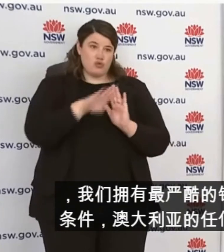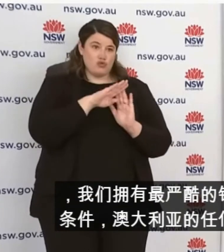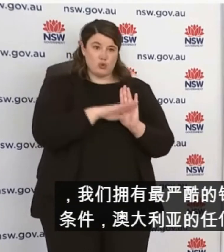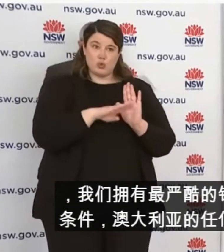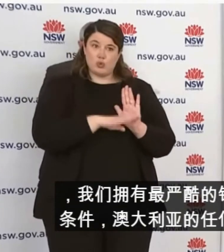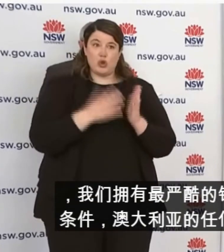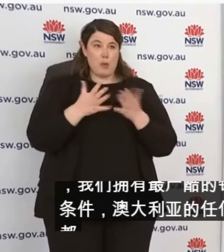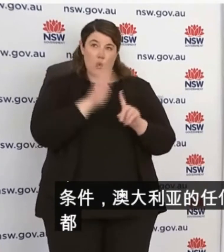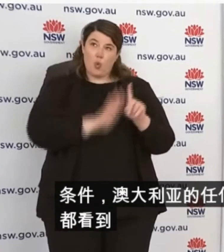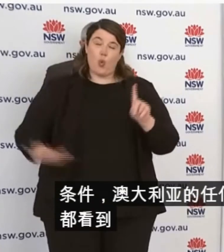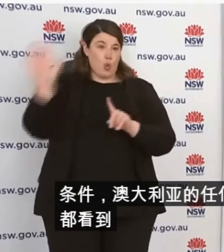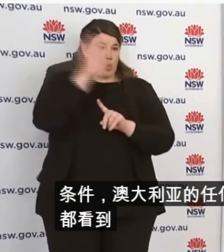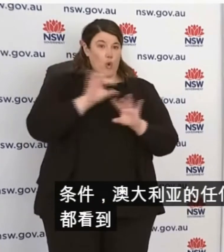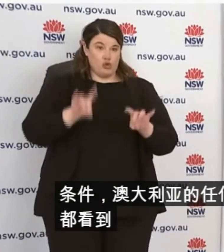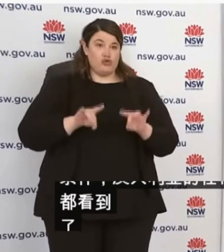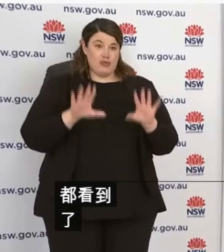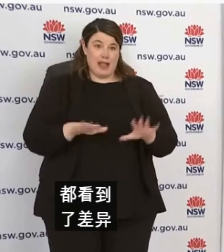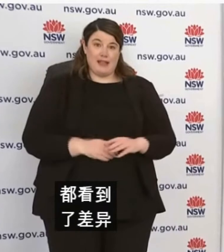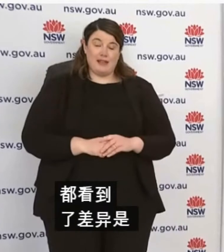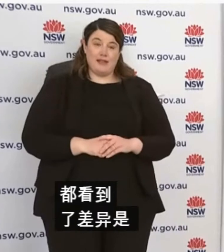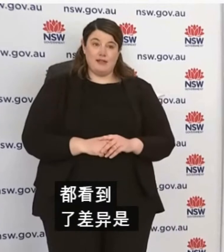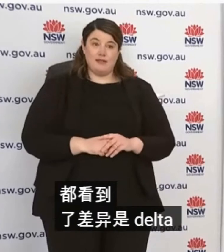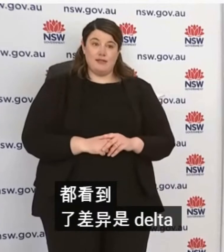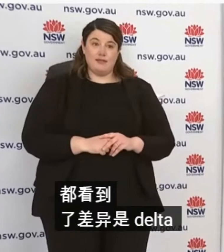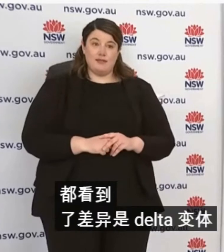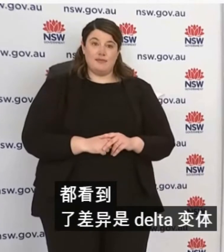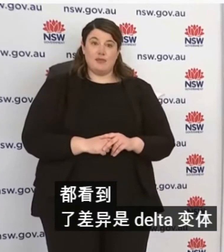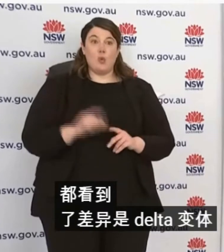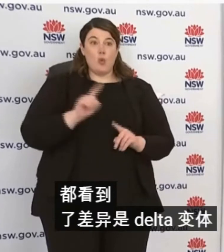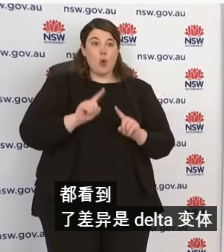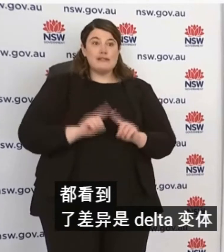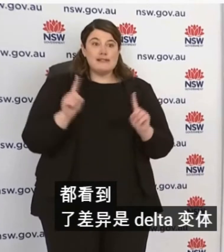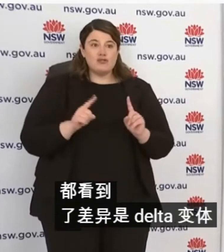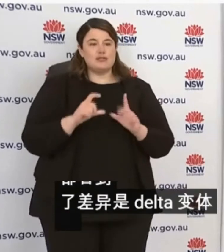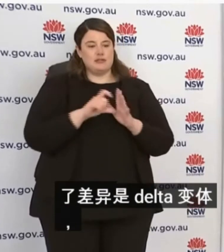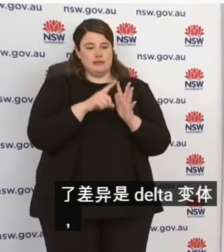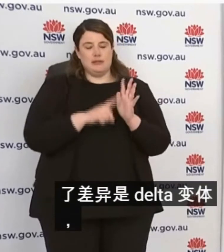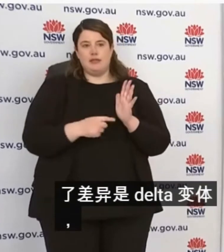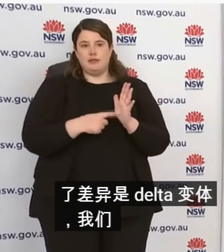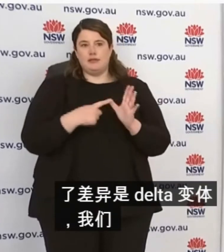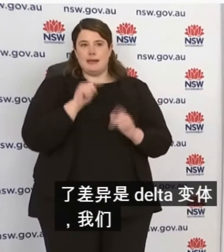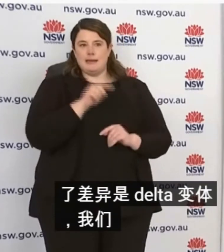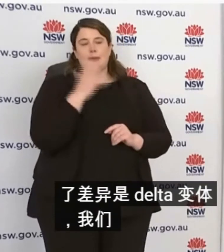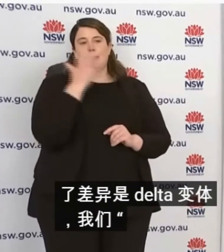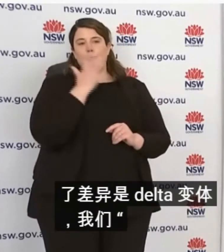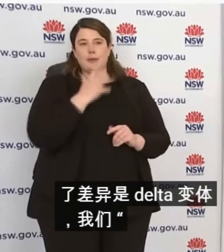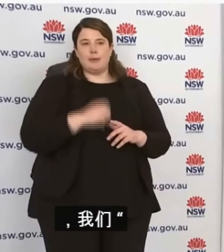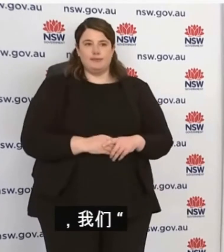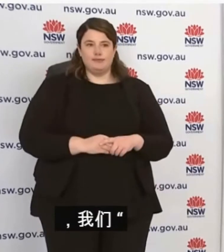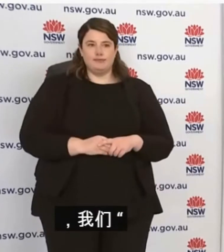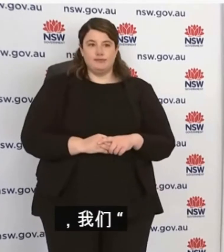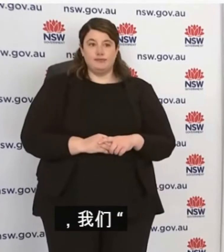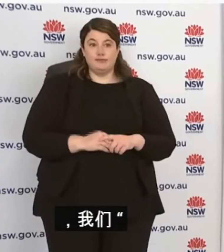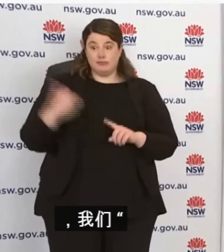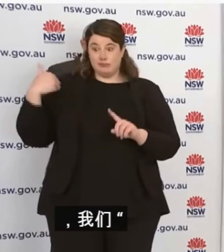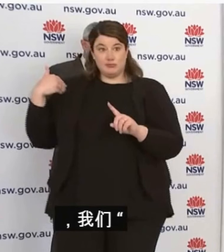any state in Australia has seen. The difference is the Delta variant. And we've been able to knock every other part